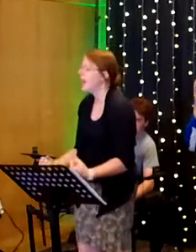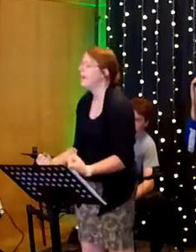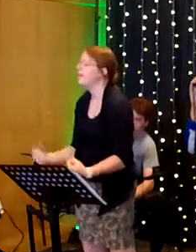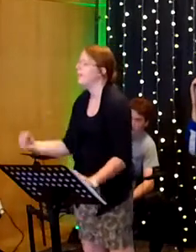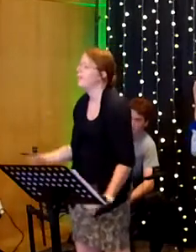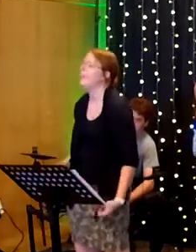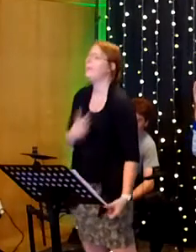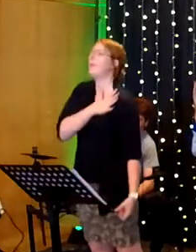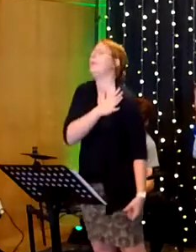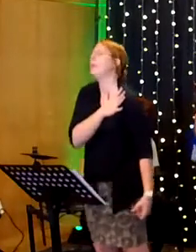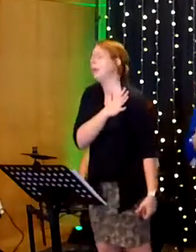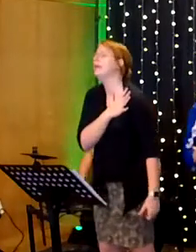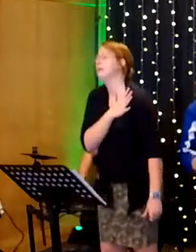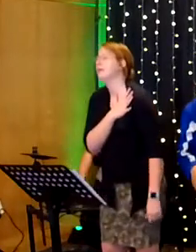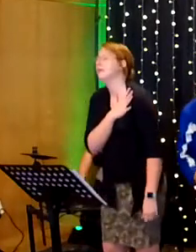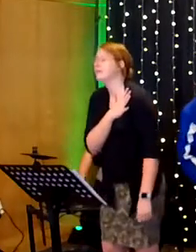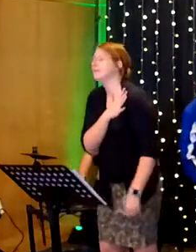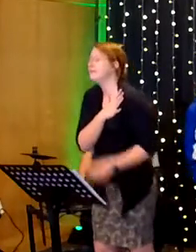there.